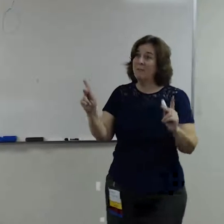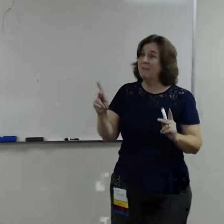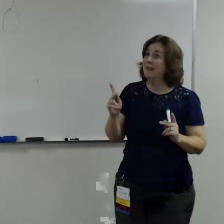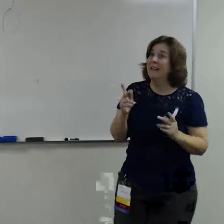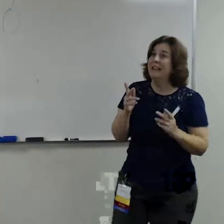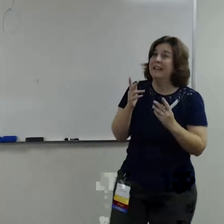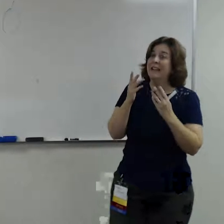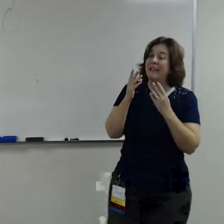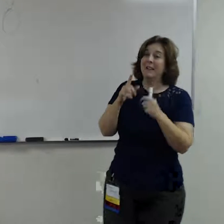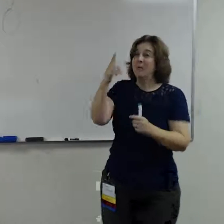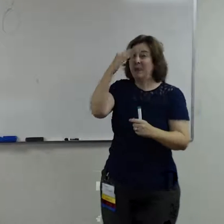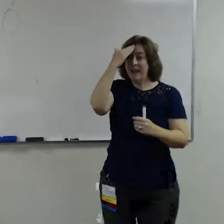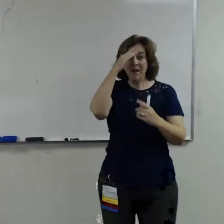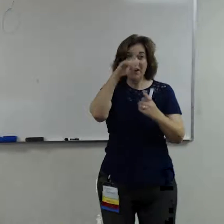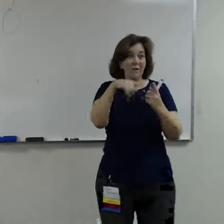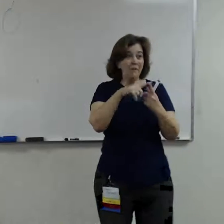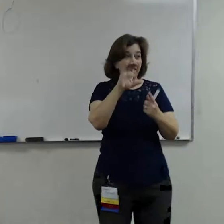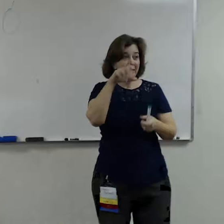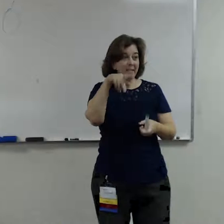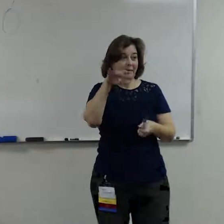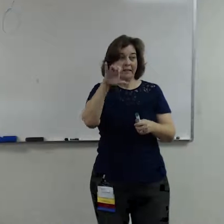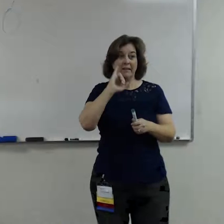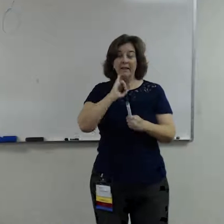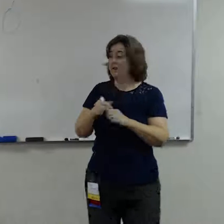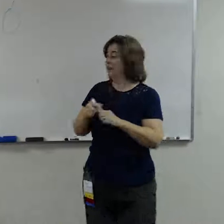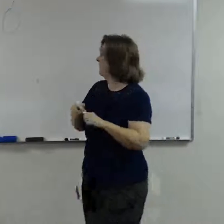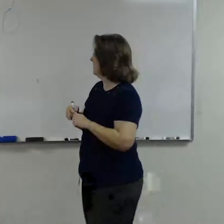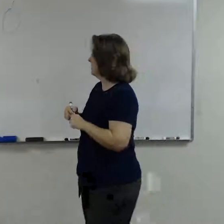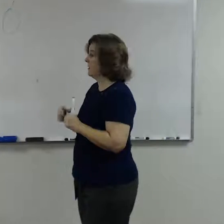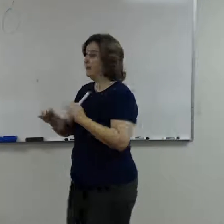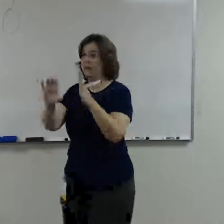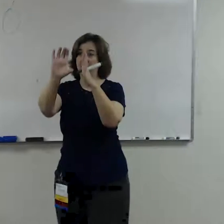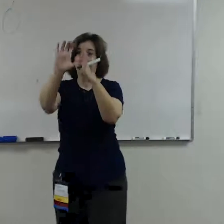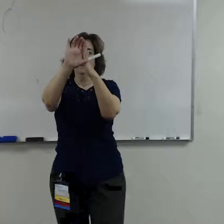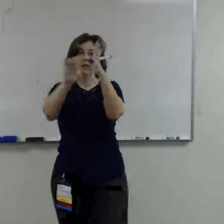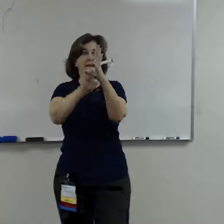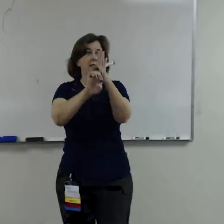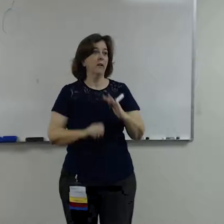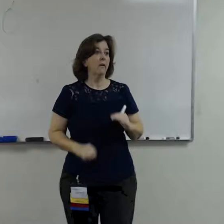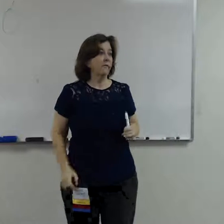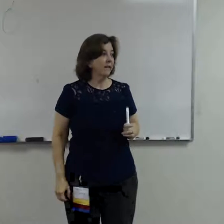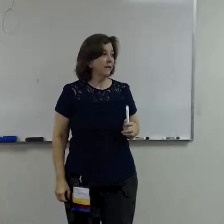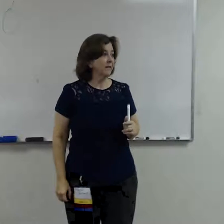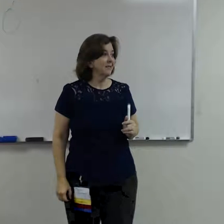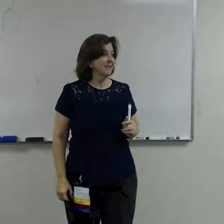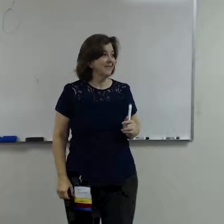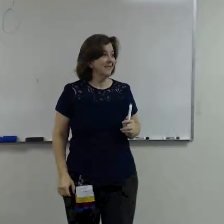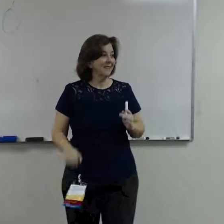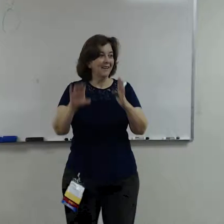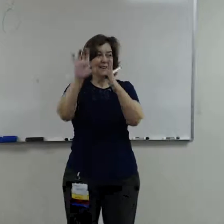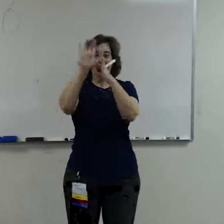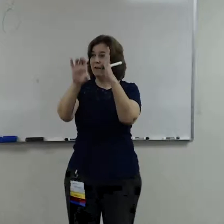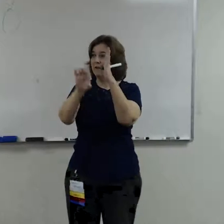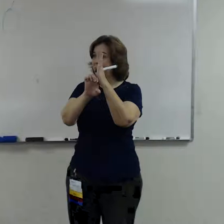people, what they know about the CPC is code of ethics. Code of